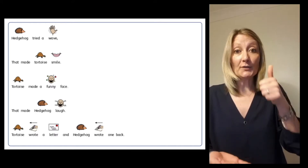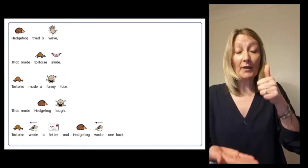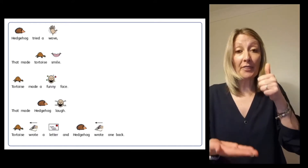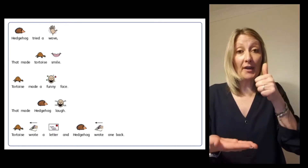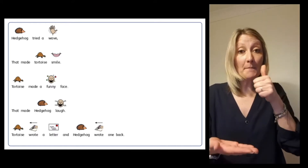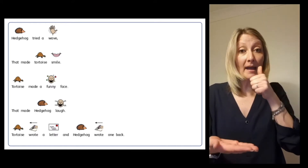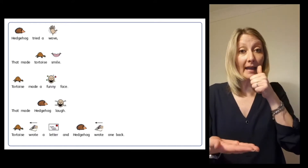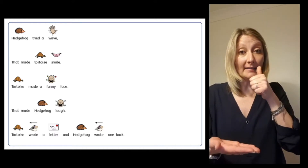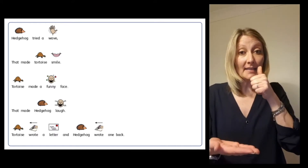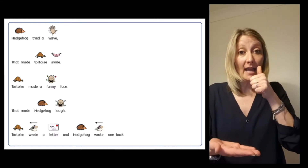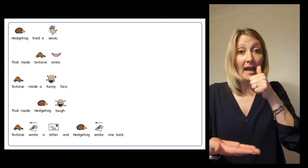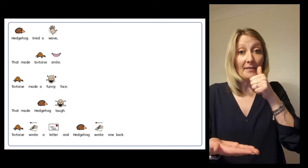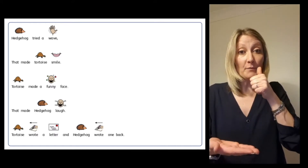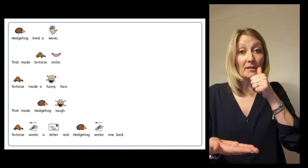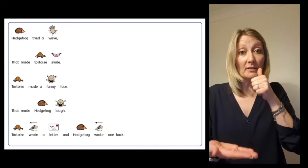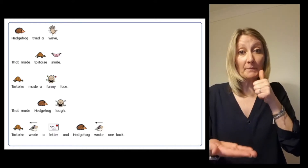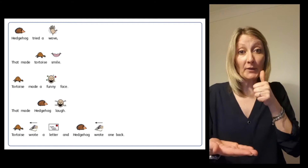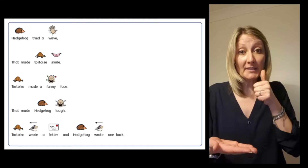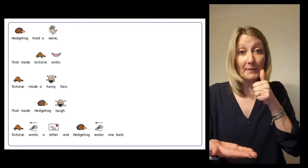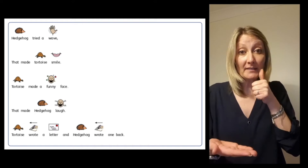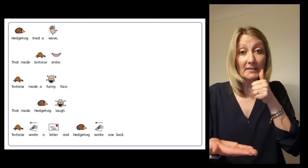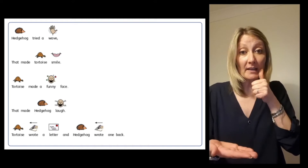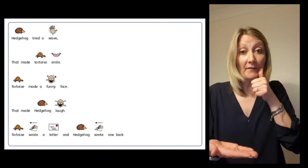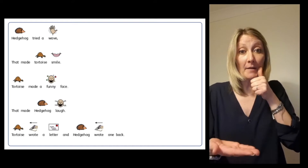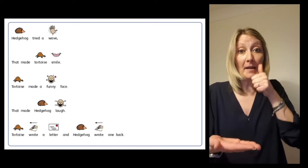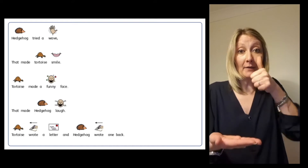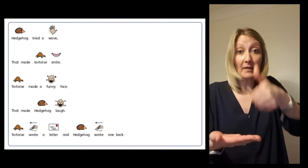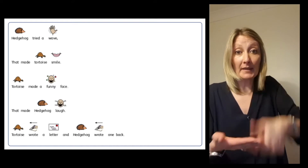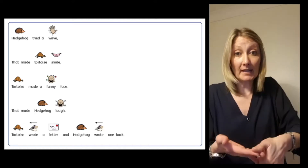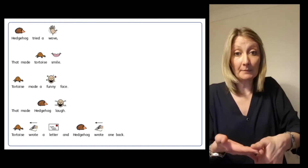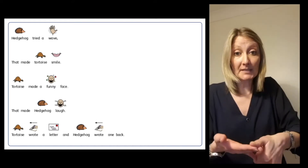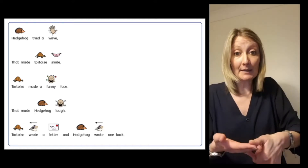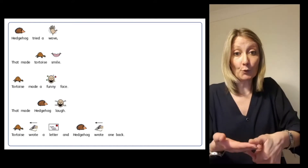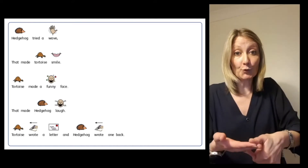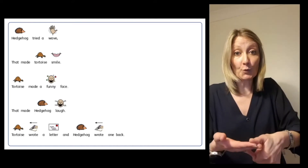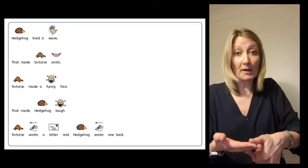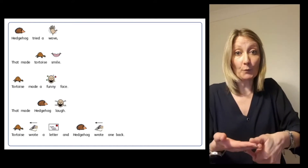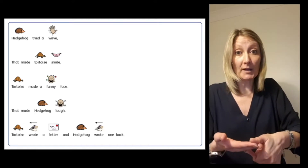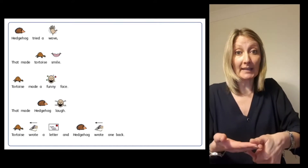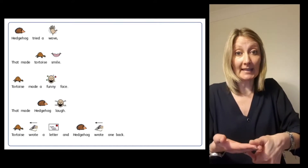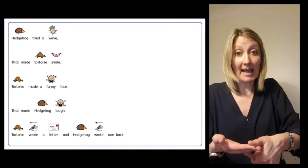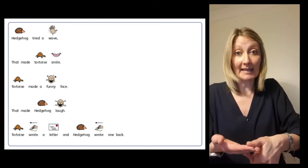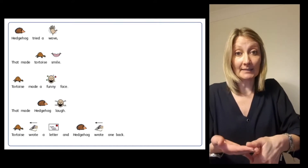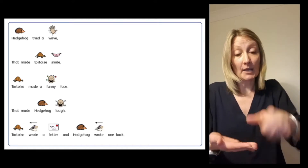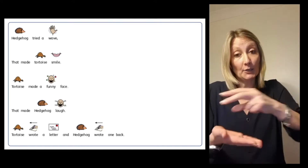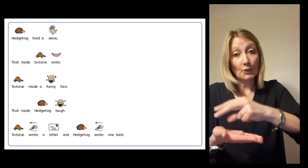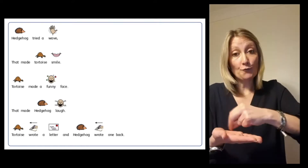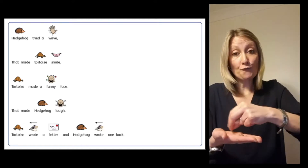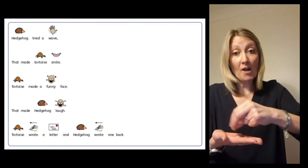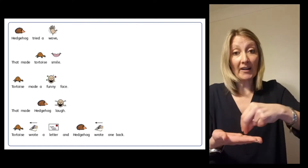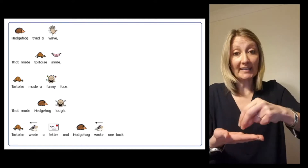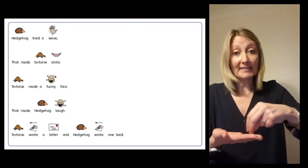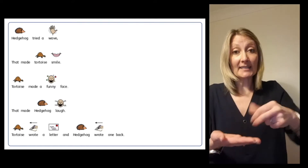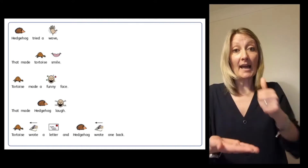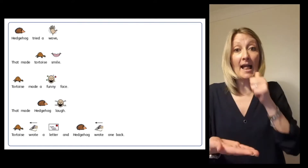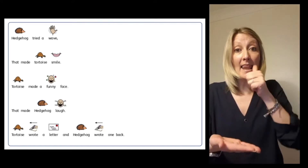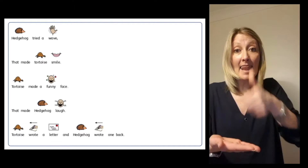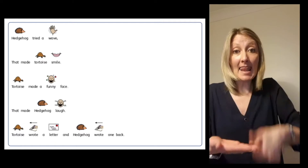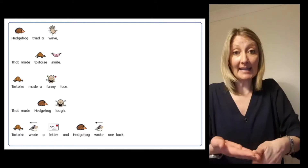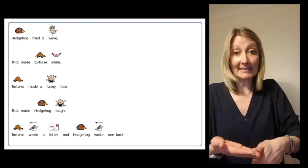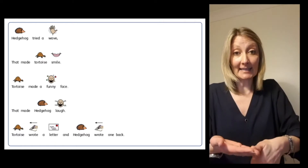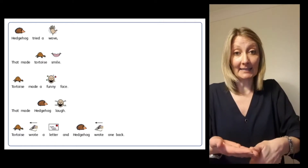use a thumb hand, and then we're going to put it by the side of our mouth and then come down onto our working hand. So write